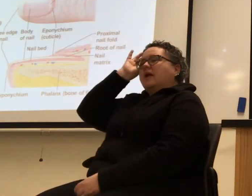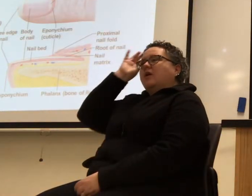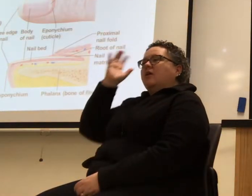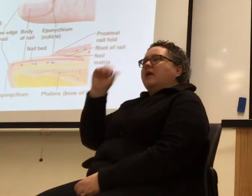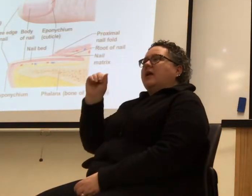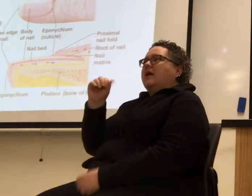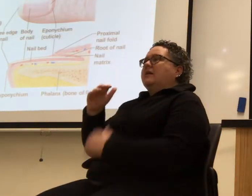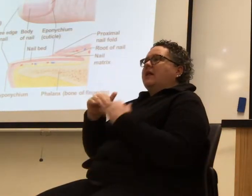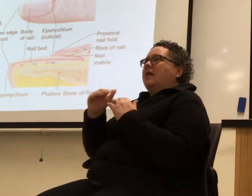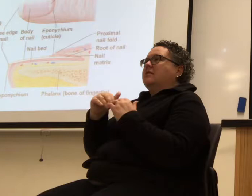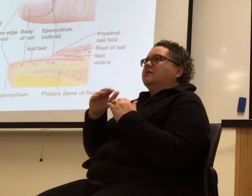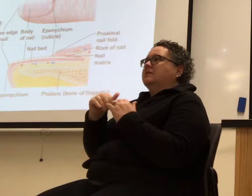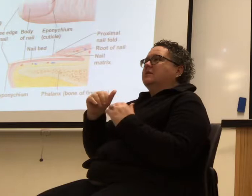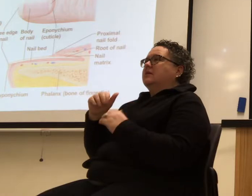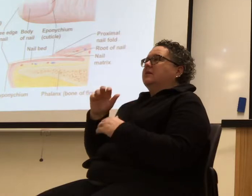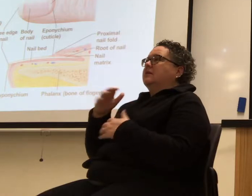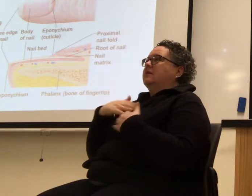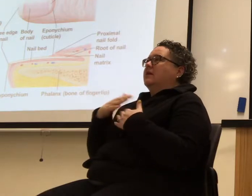The anatomy of a nail.